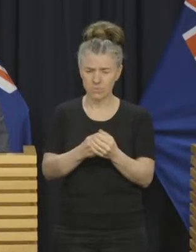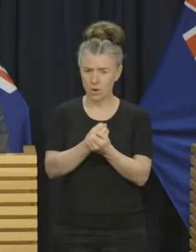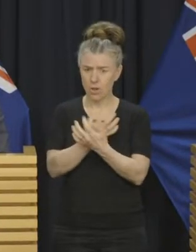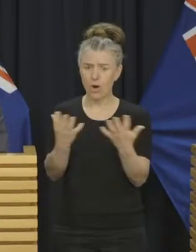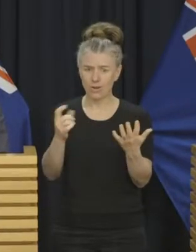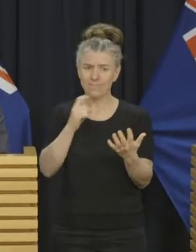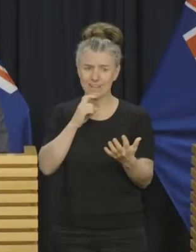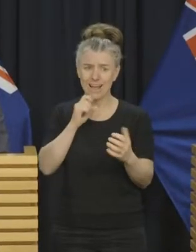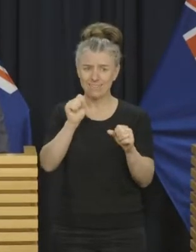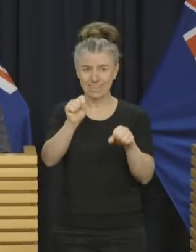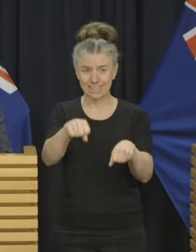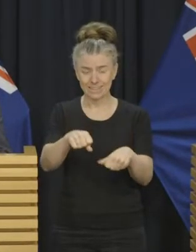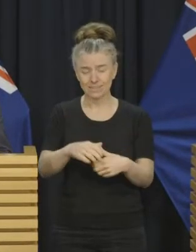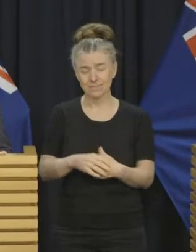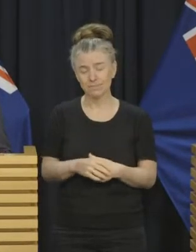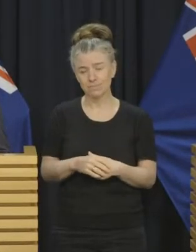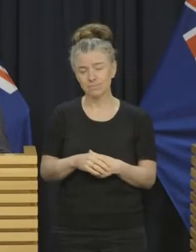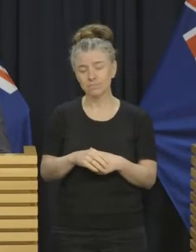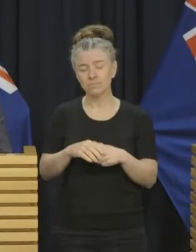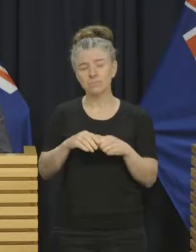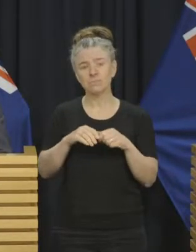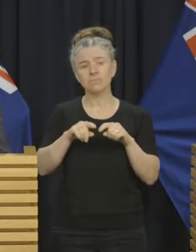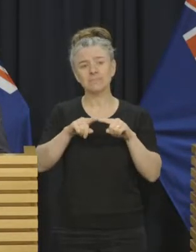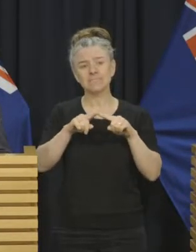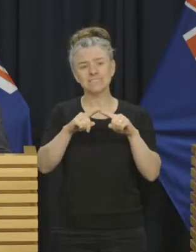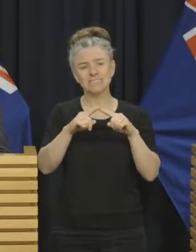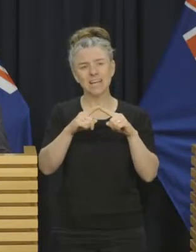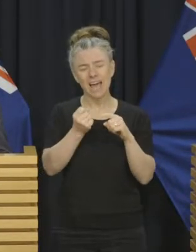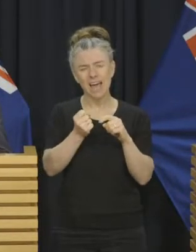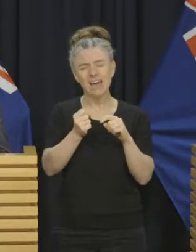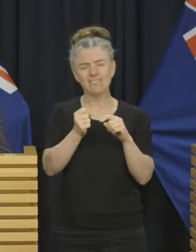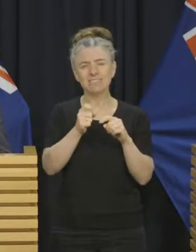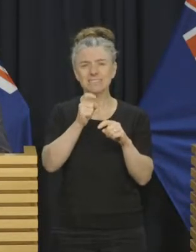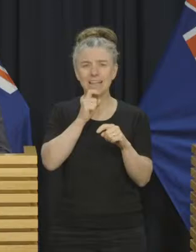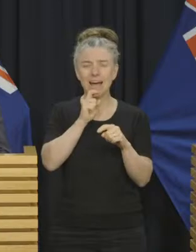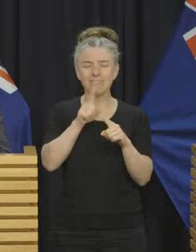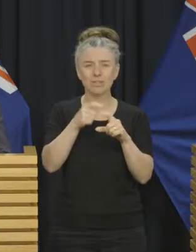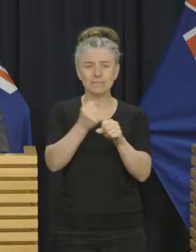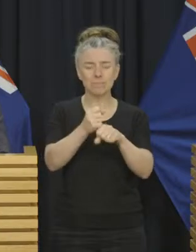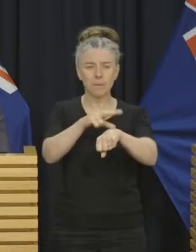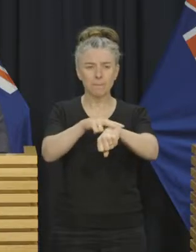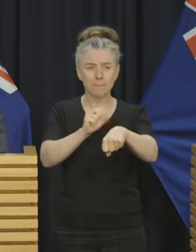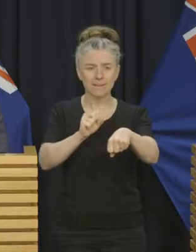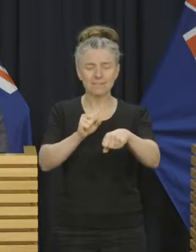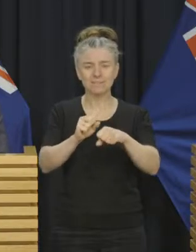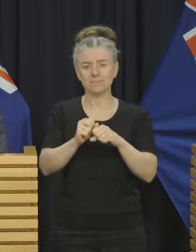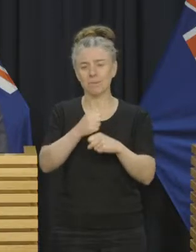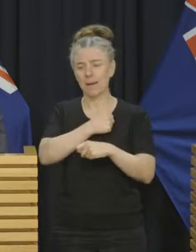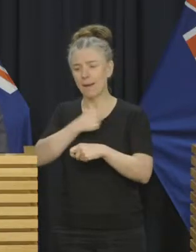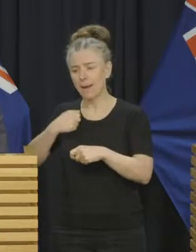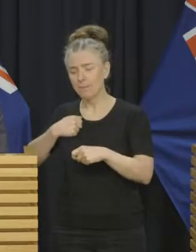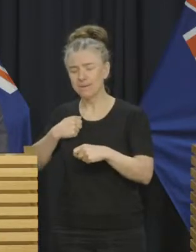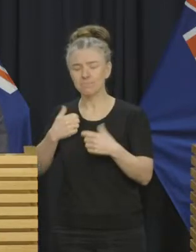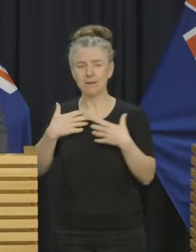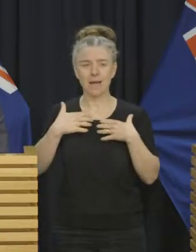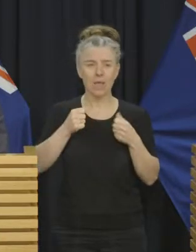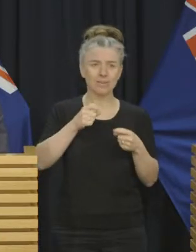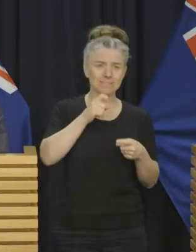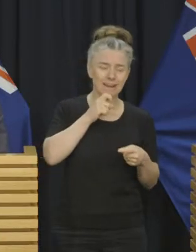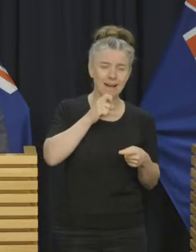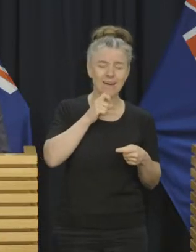people who spread across a number of different teams, so police, defence, health staff, and of course the people who work at the hotels as